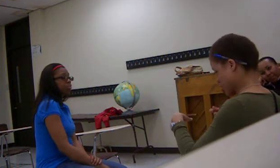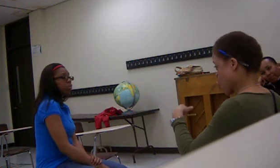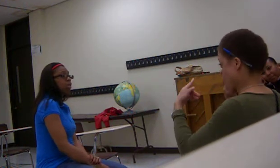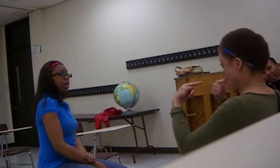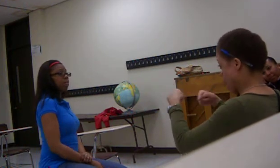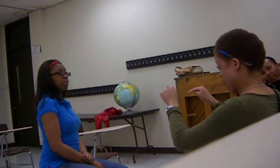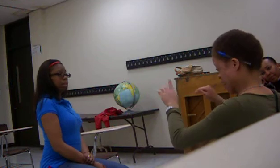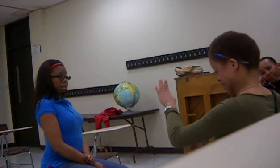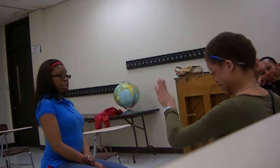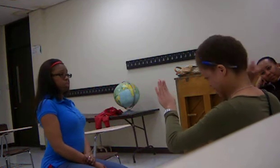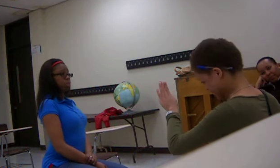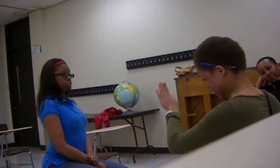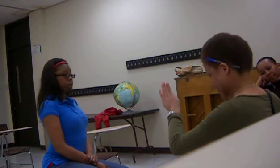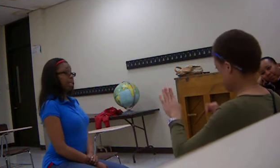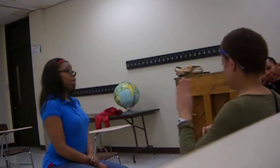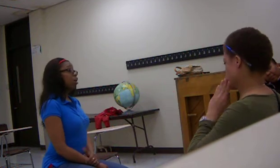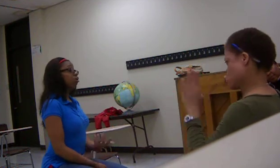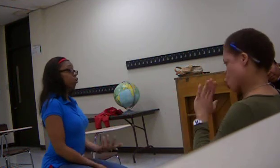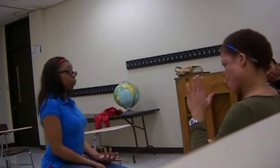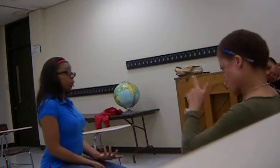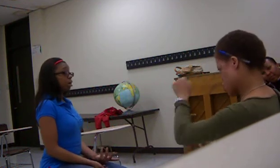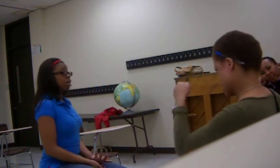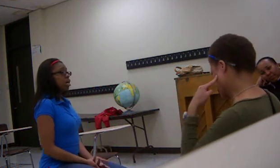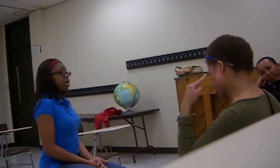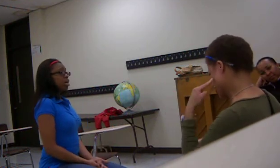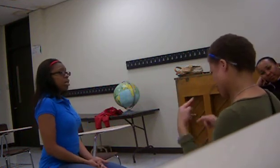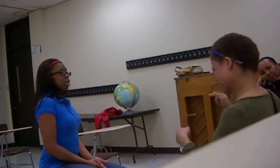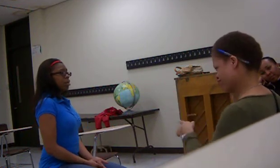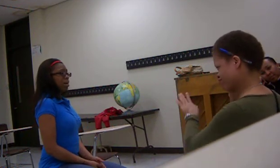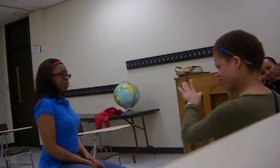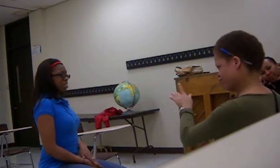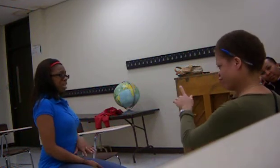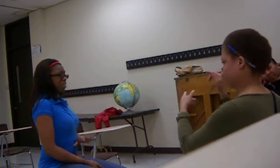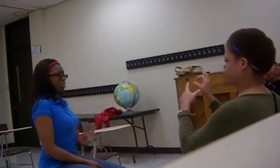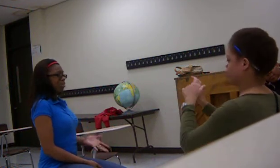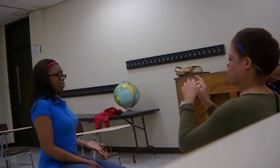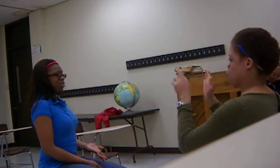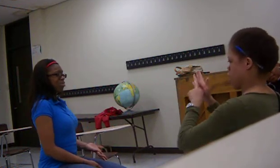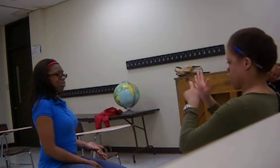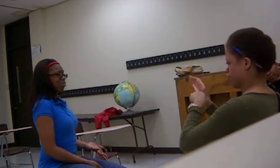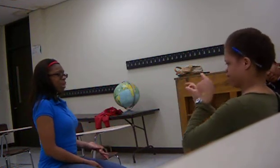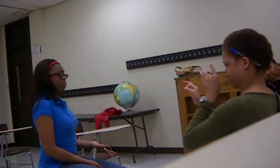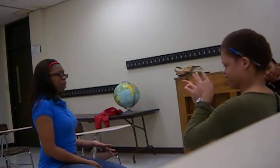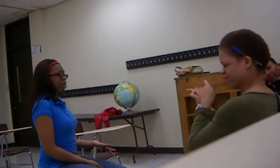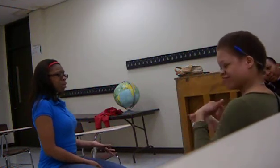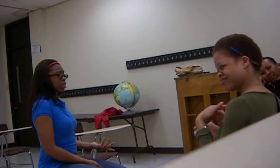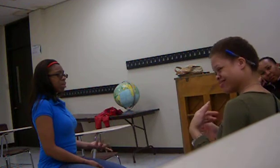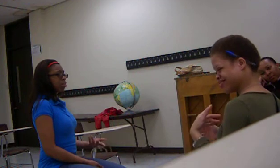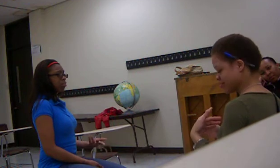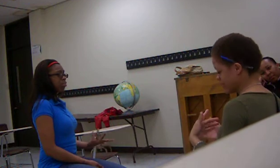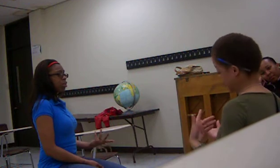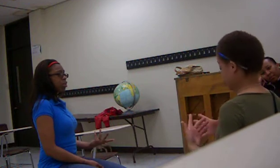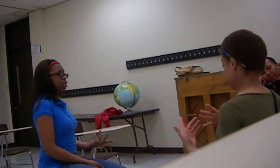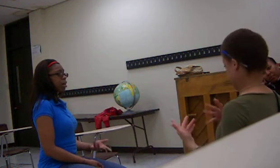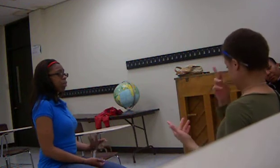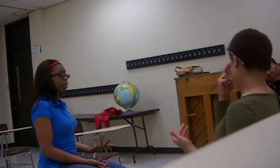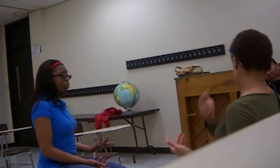We didn't have any key, and we had to knock on the door. So Bethany was like, no, they won't hear us. So she said, ring the